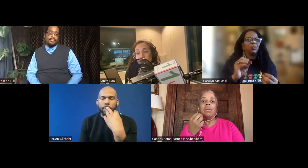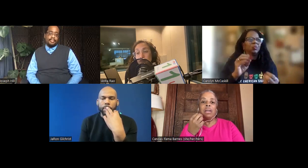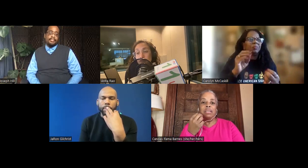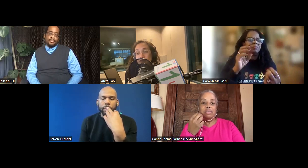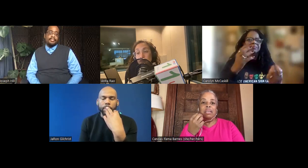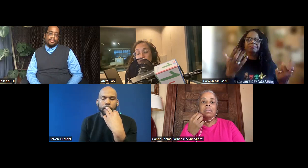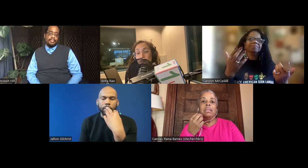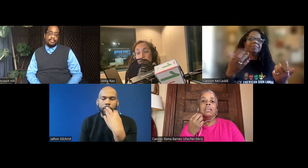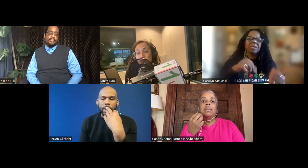of us